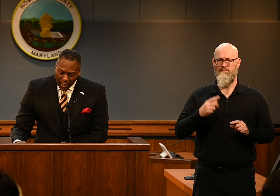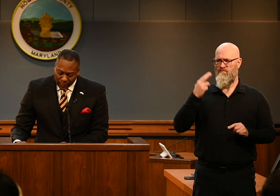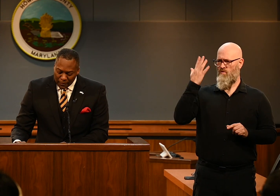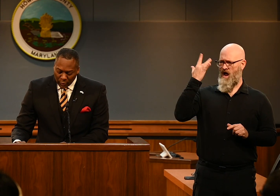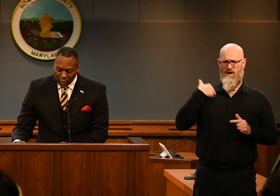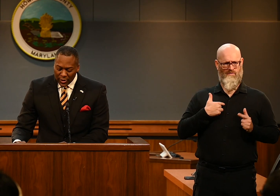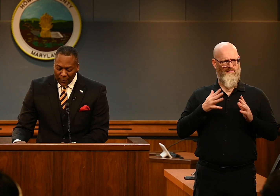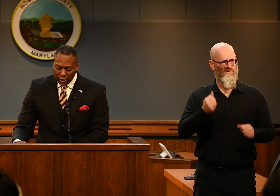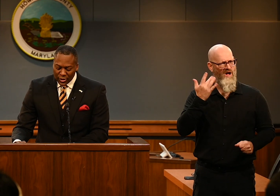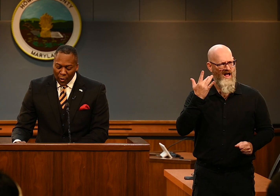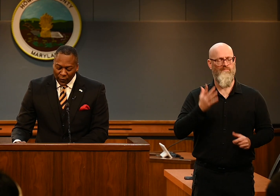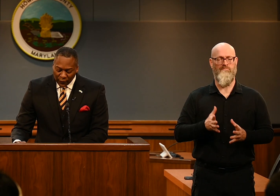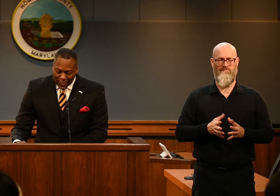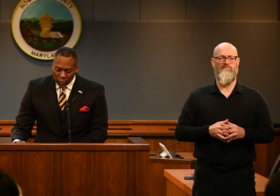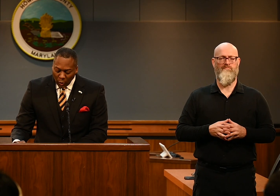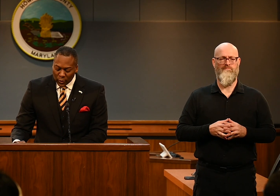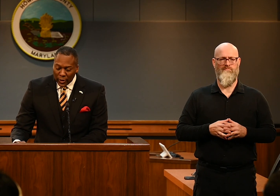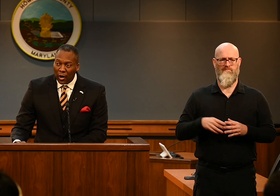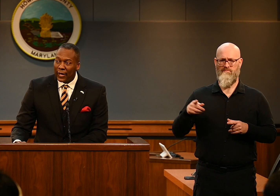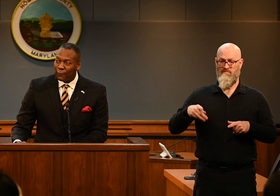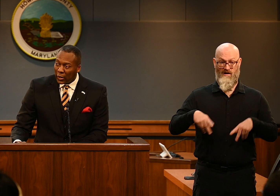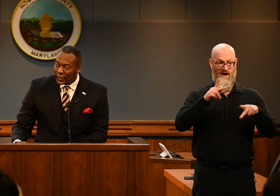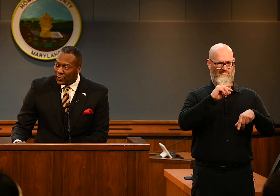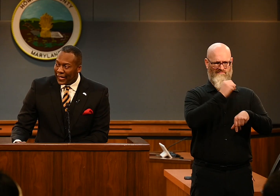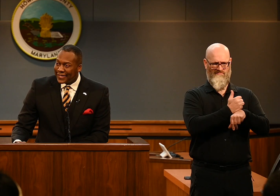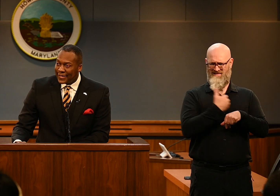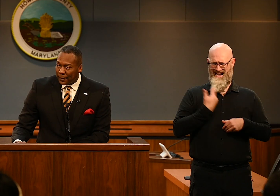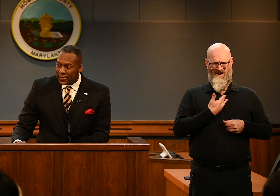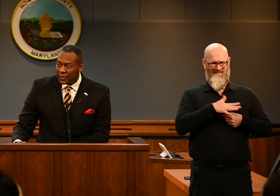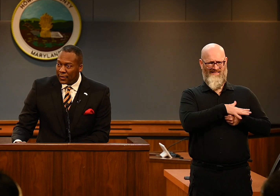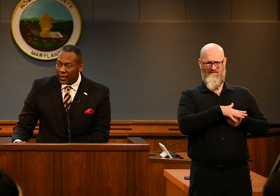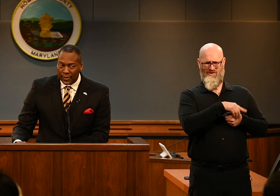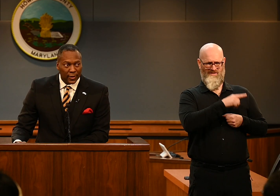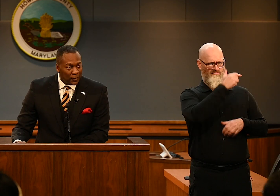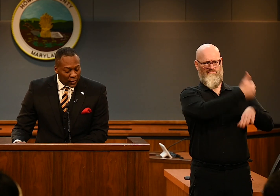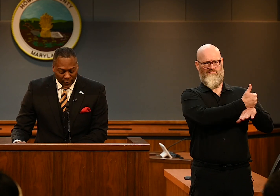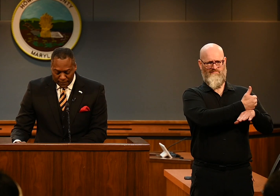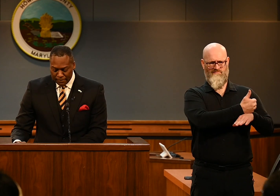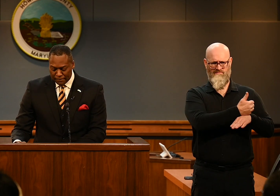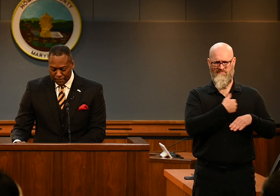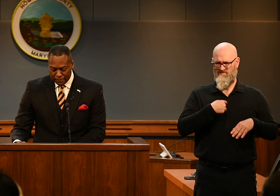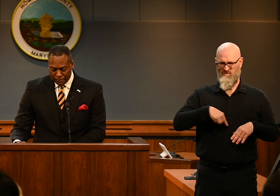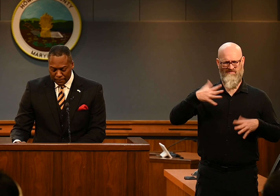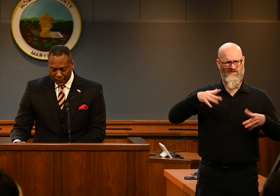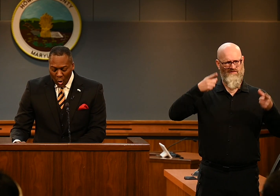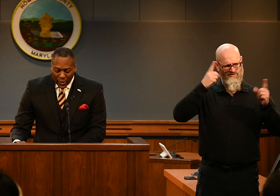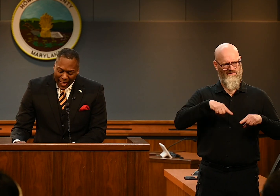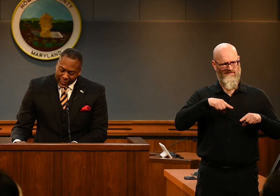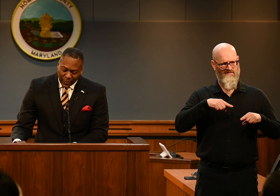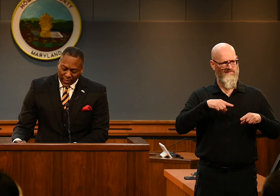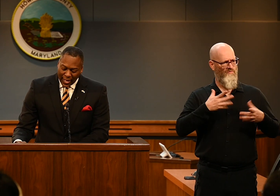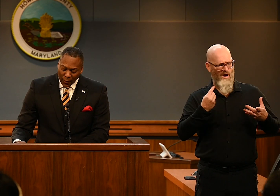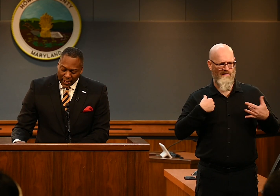we allow to be built in our neighborhoods reflects what we are willing to accept as a community.